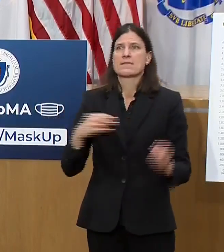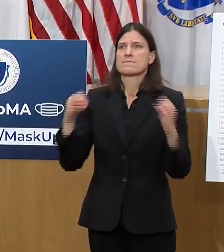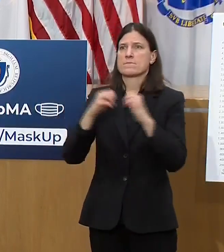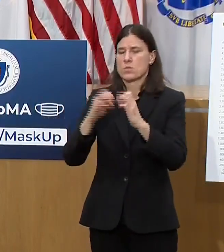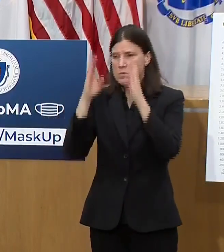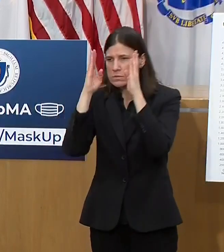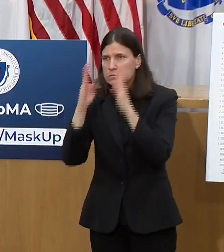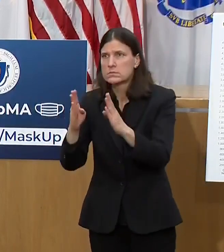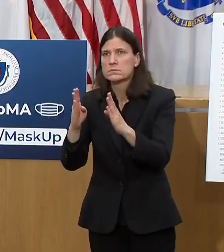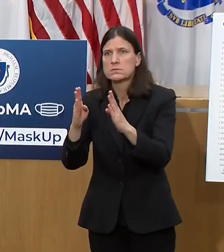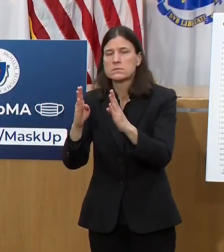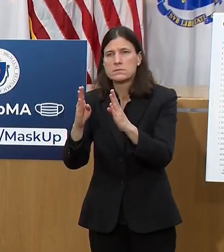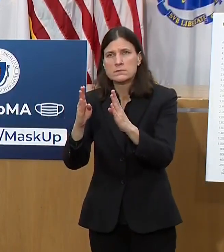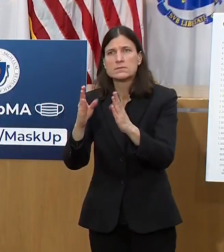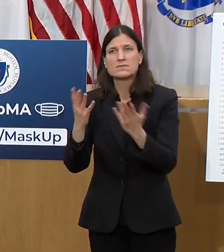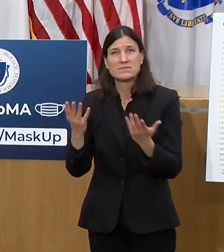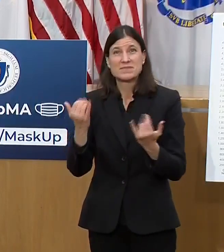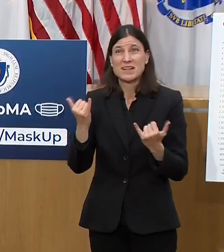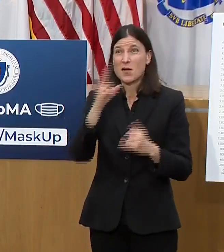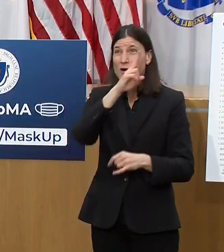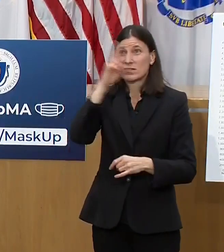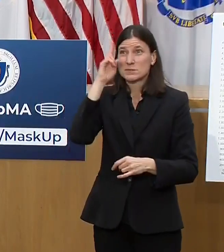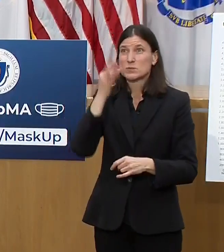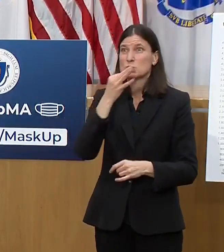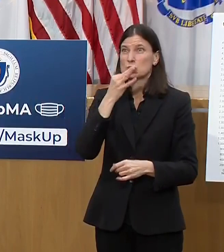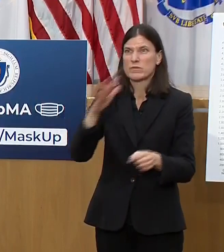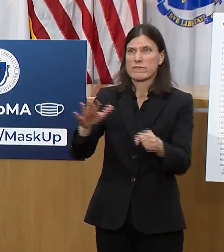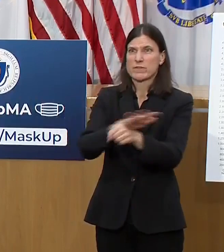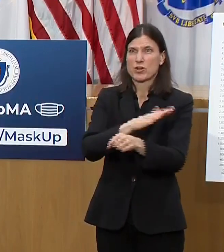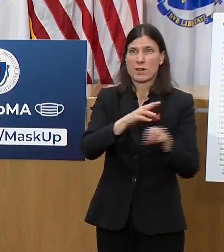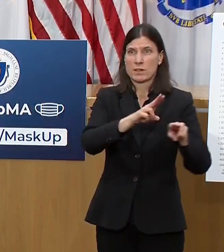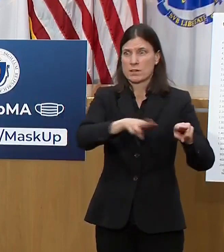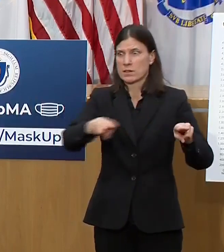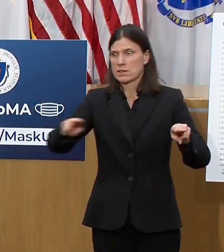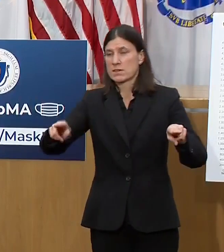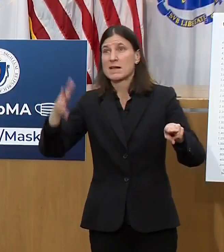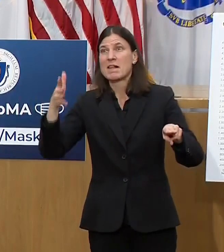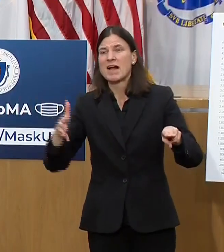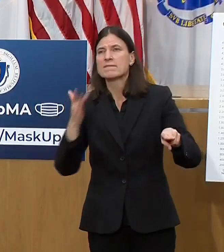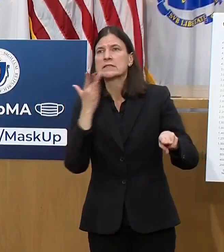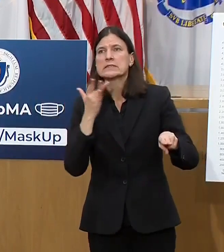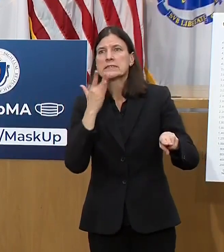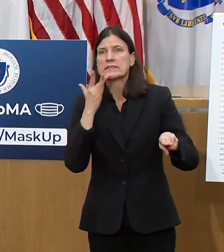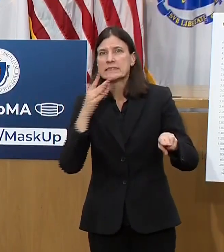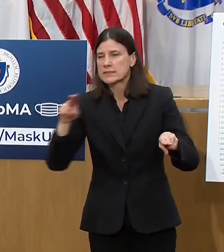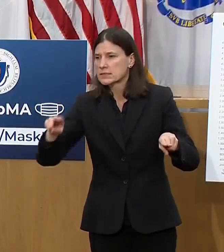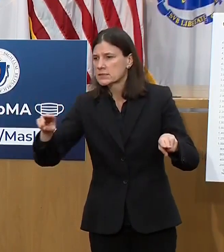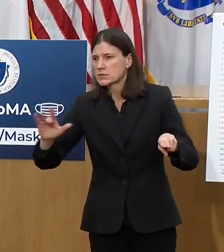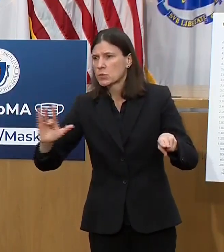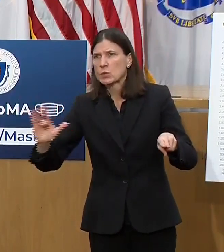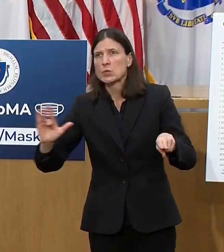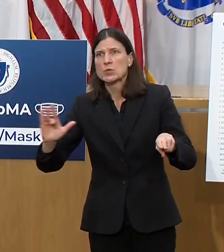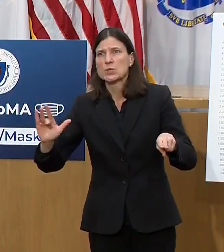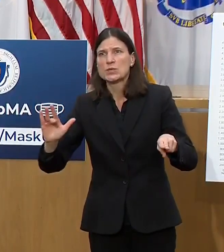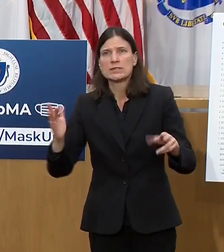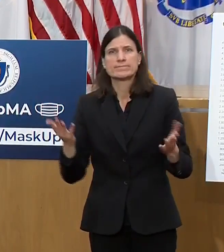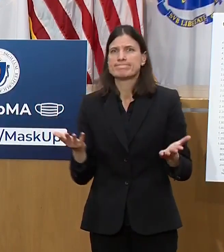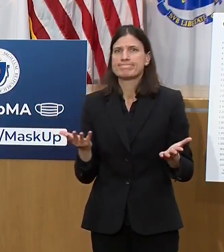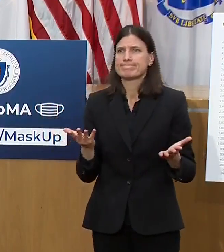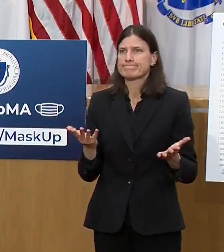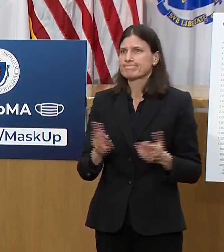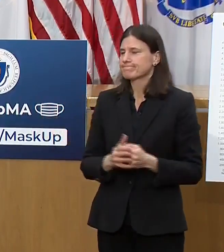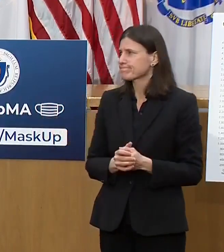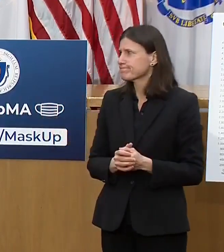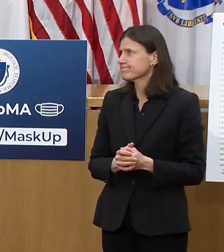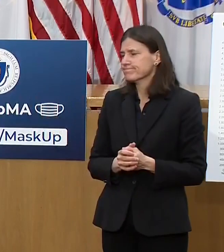capacity challenges. And when I say capacity challenges, I'm really also referring to bed availability. So